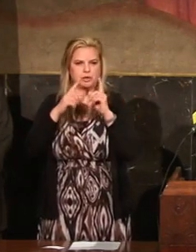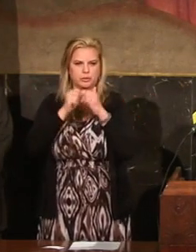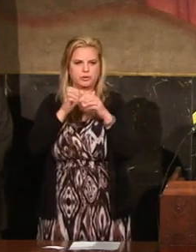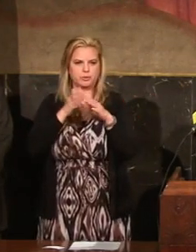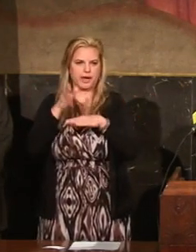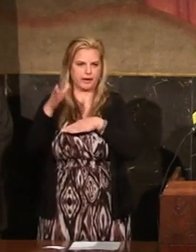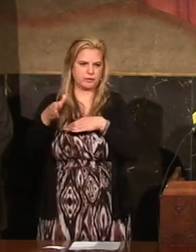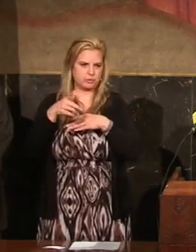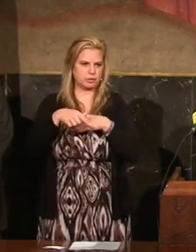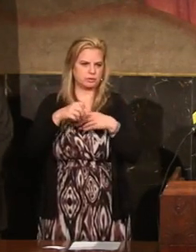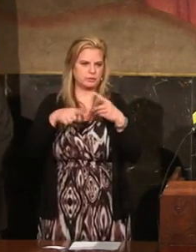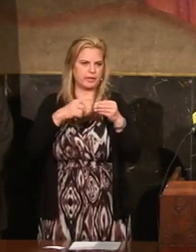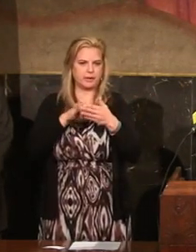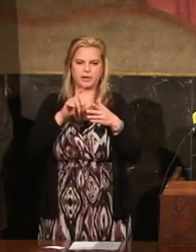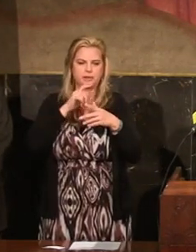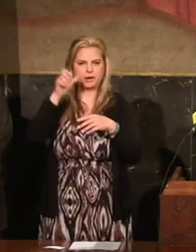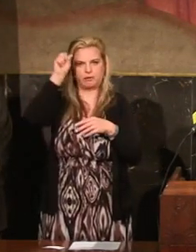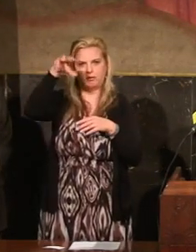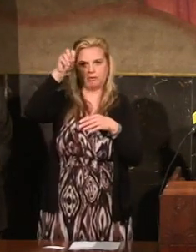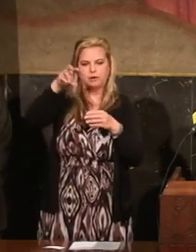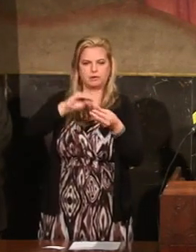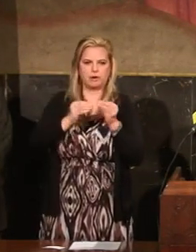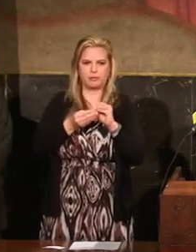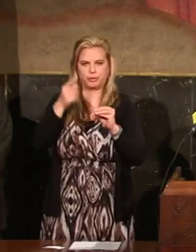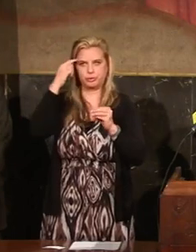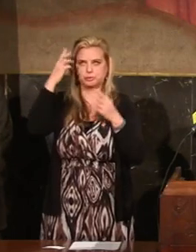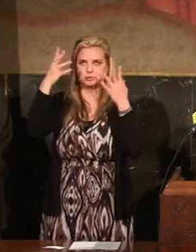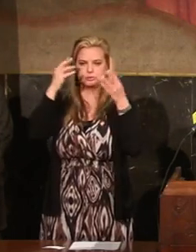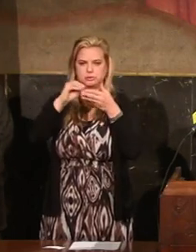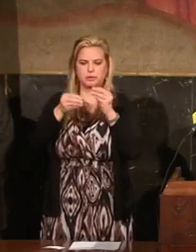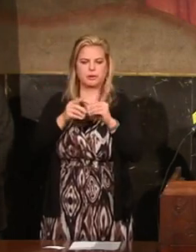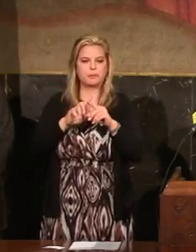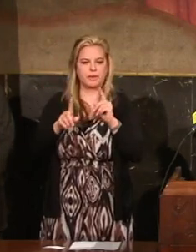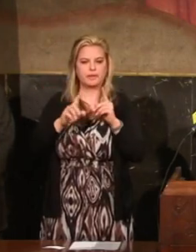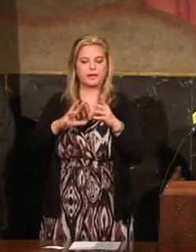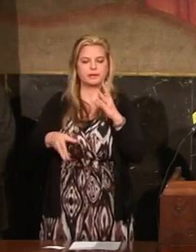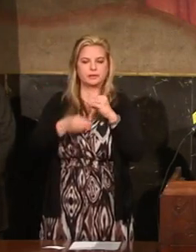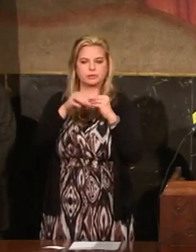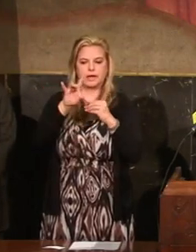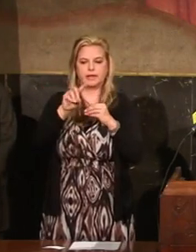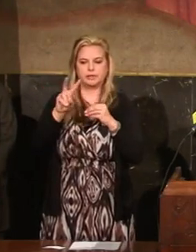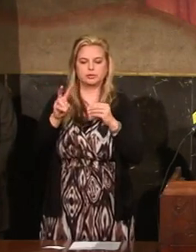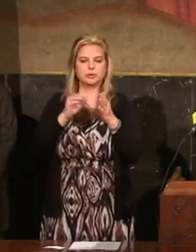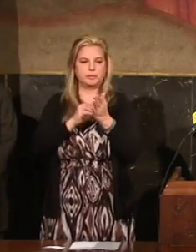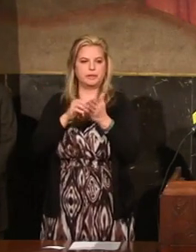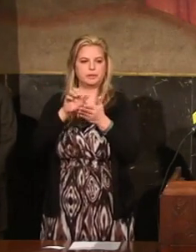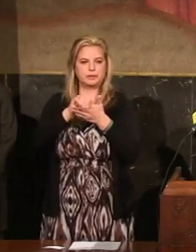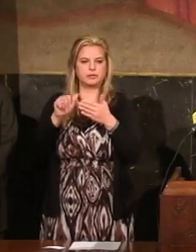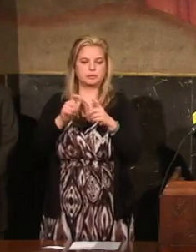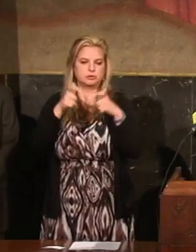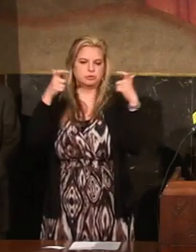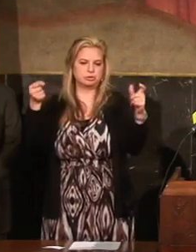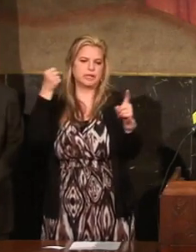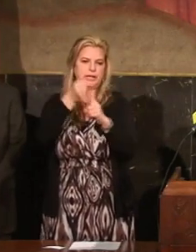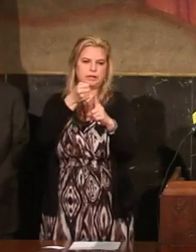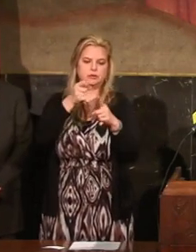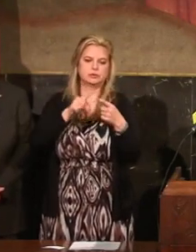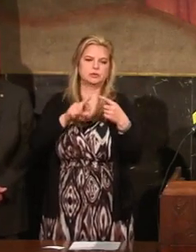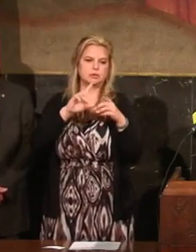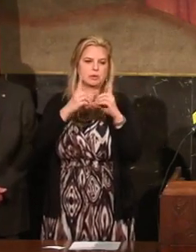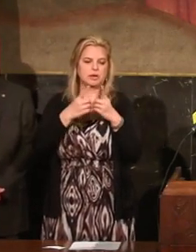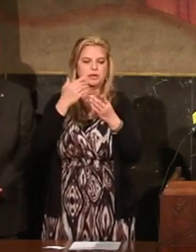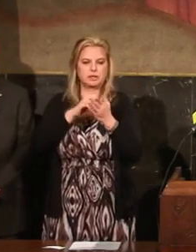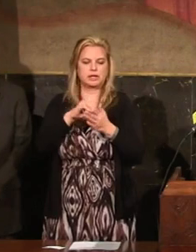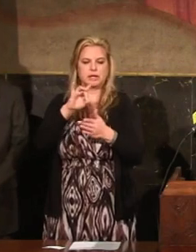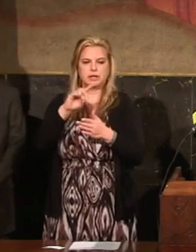the fact about that, but I don't want to give you numbers off the top of my head, but certainly that additional $82 million was a huge hit to the department, because again,